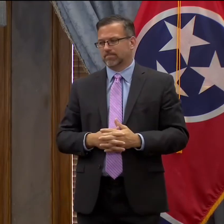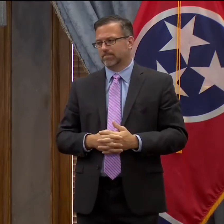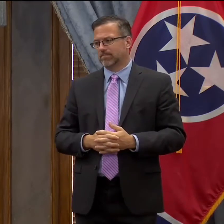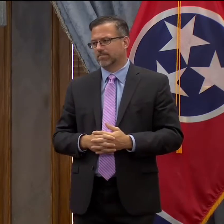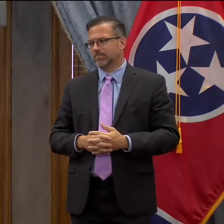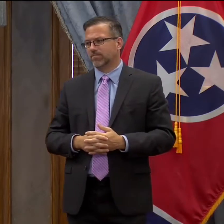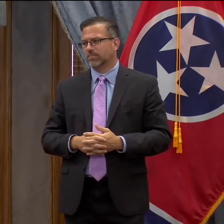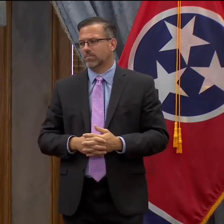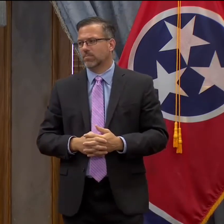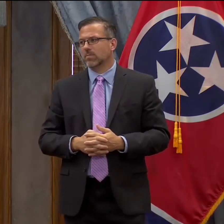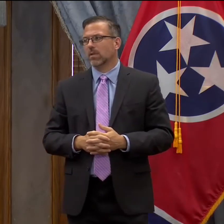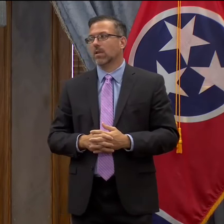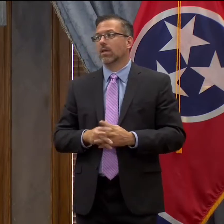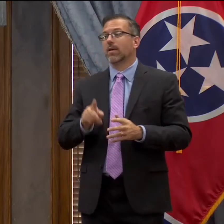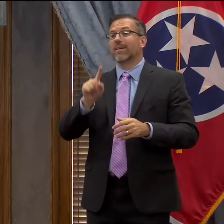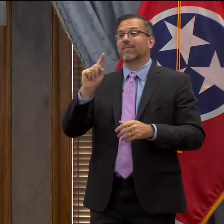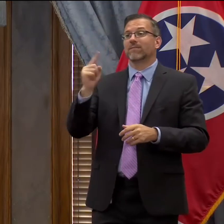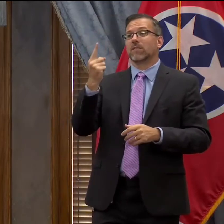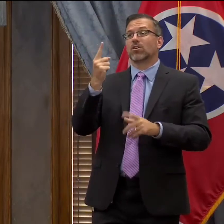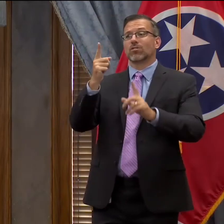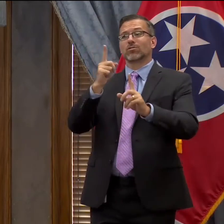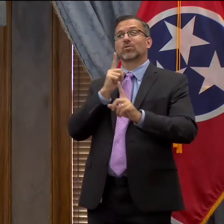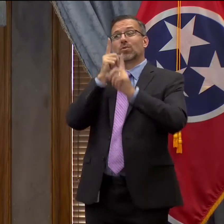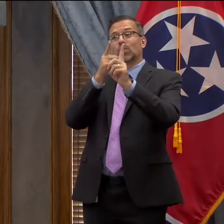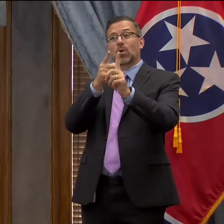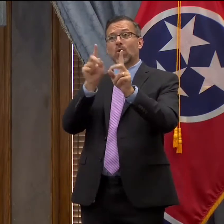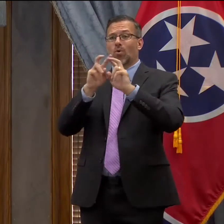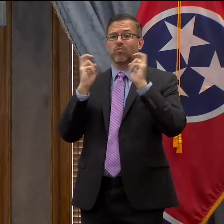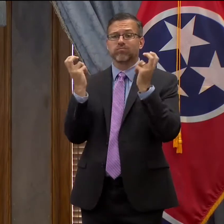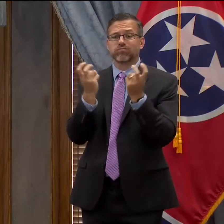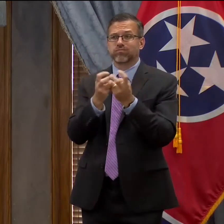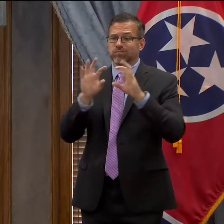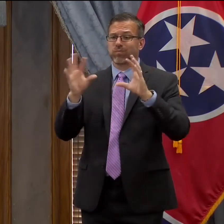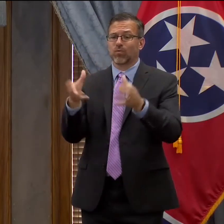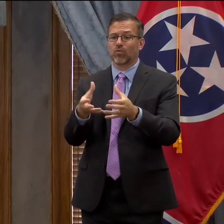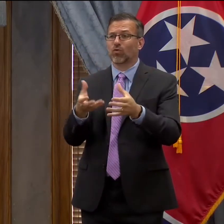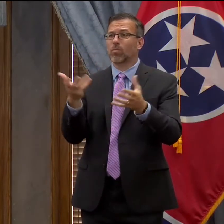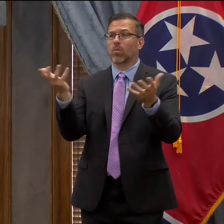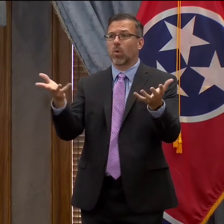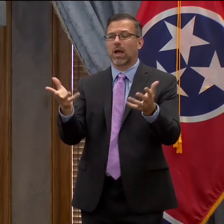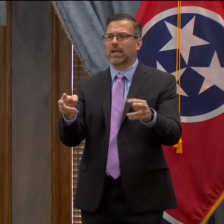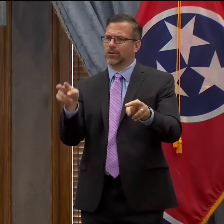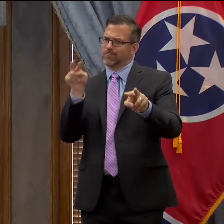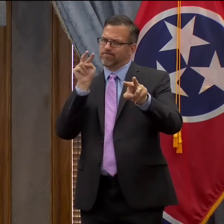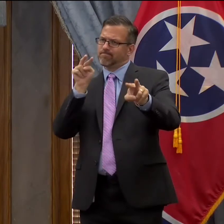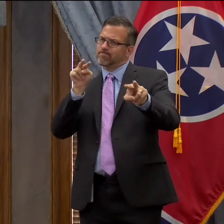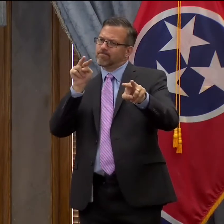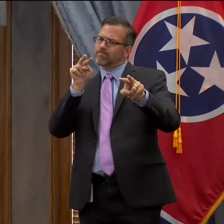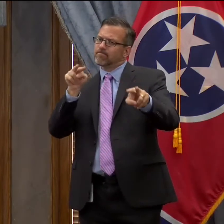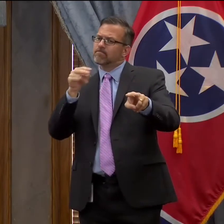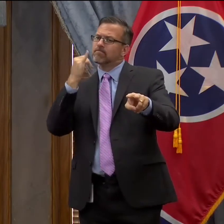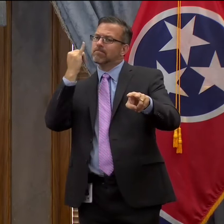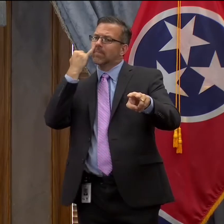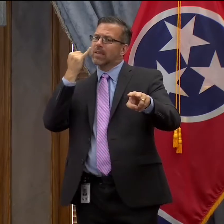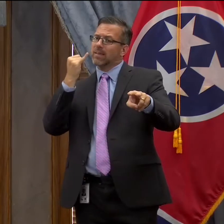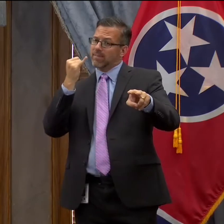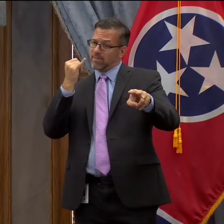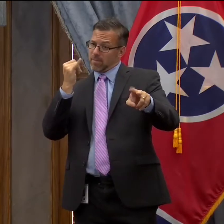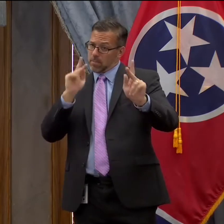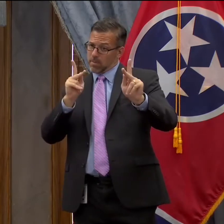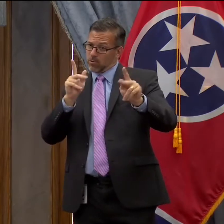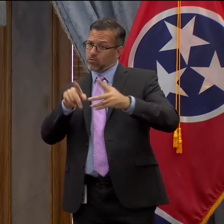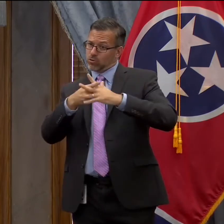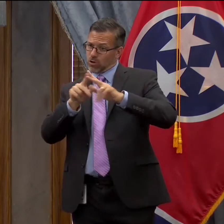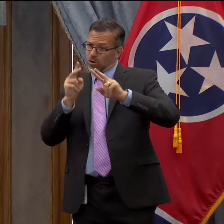The very first objective of this newly formed task force will be to monitor the safety and effectiveness of the expanded